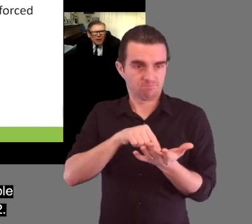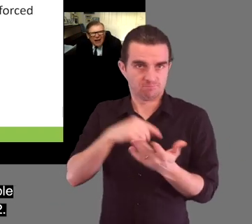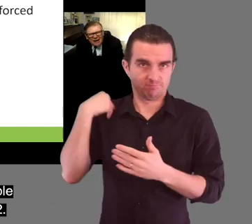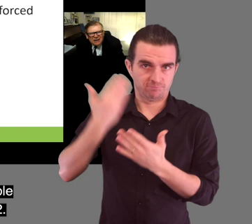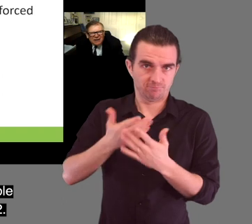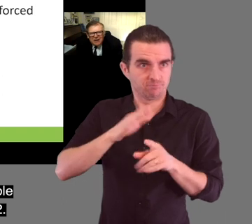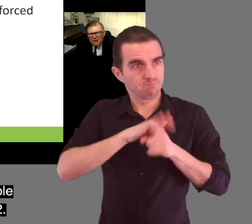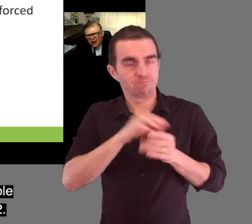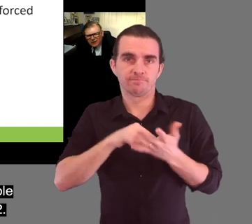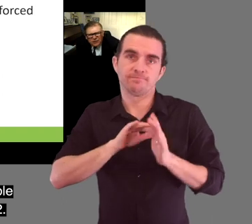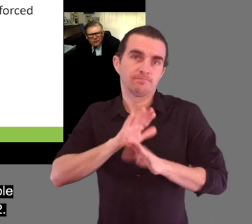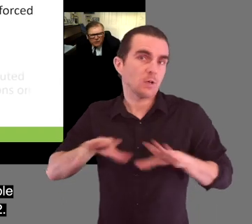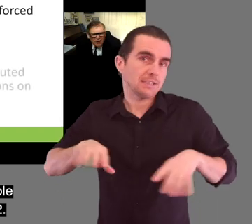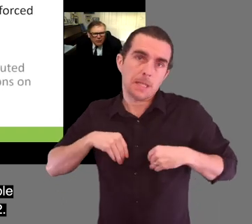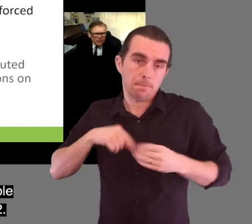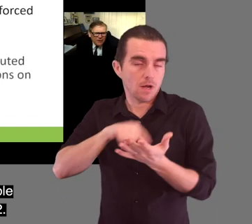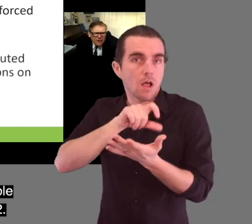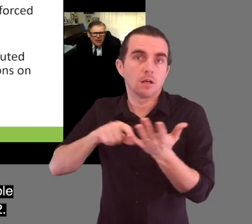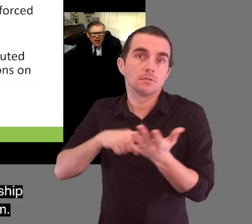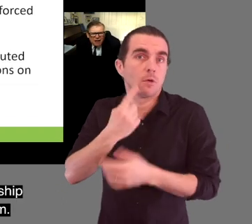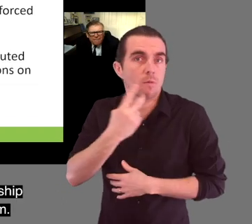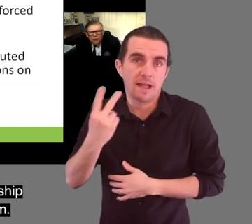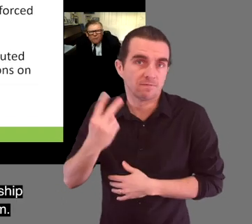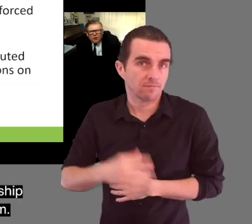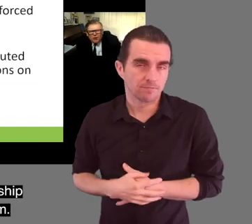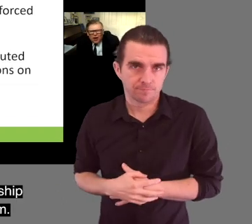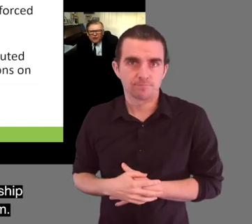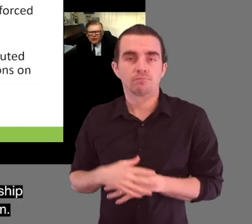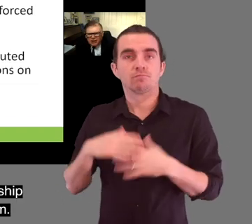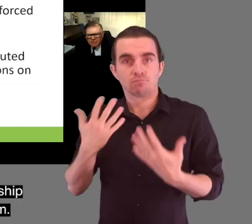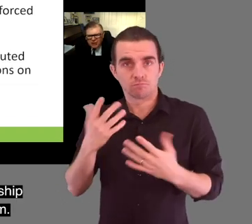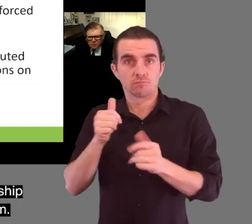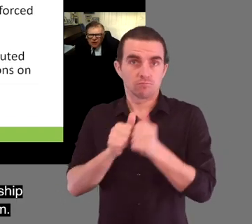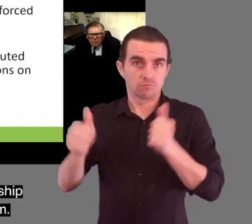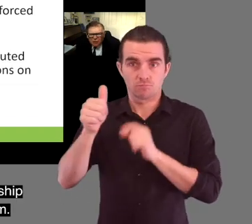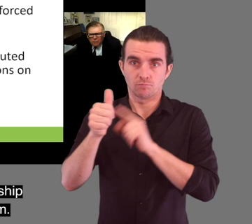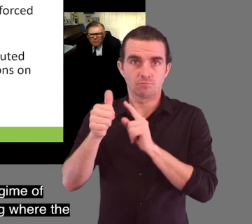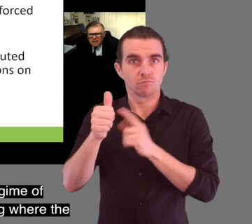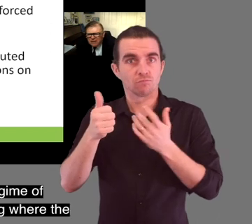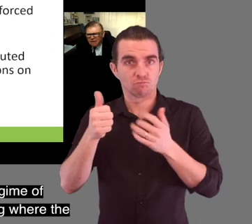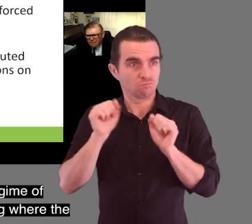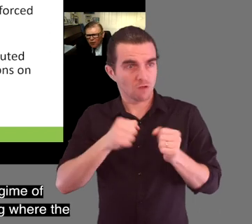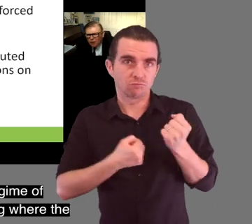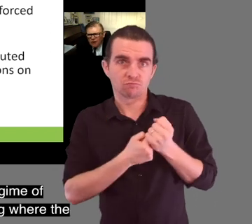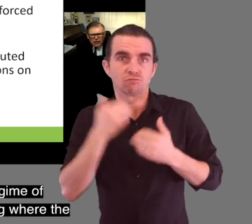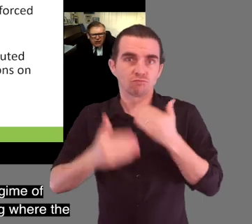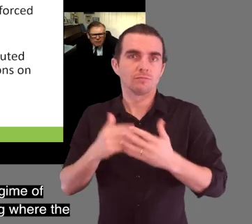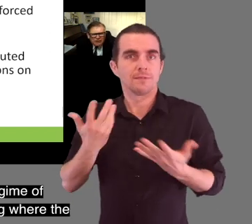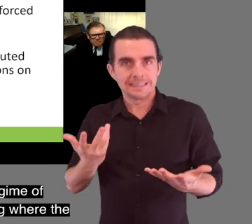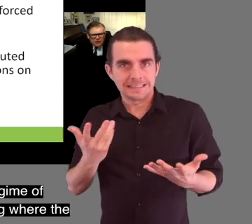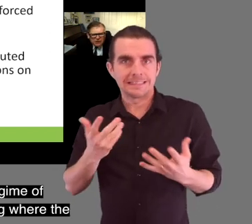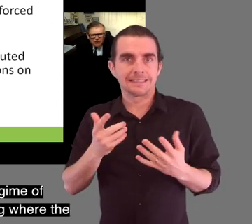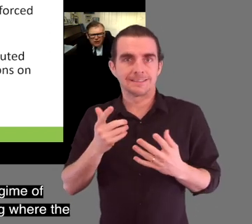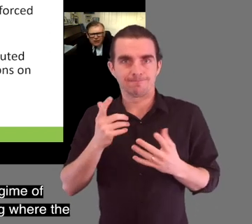acceptable under Article 12. Informal guardianship is also a problem. This is an informal regime